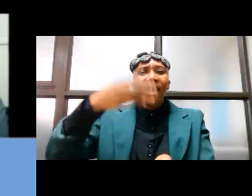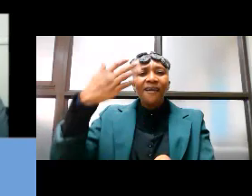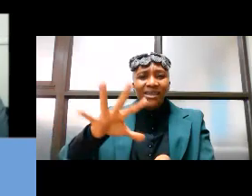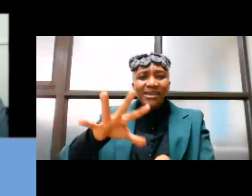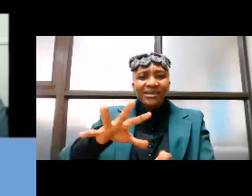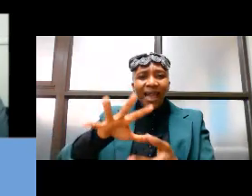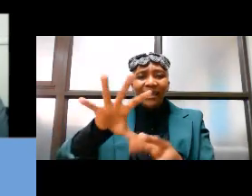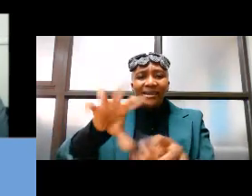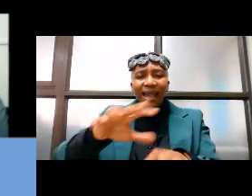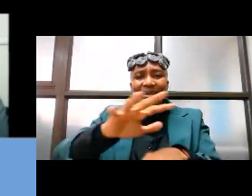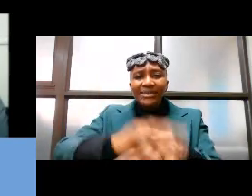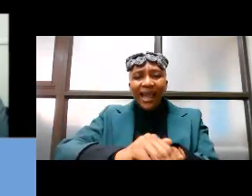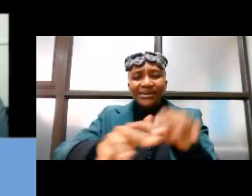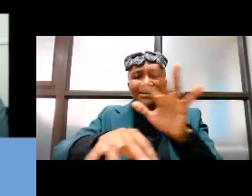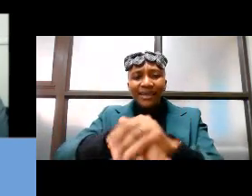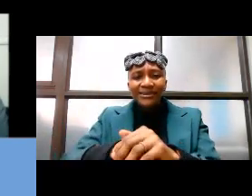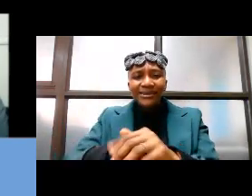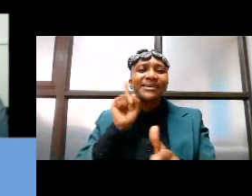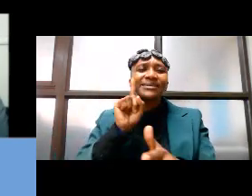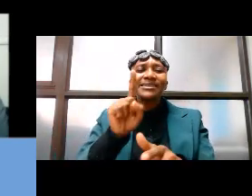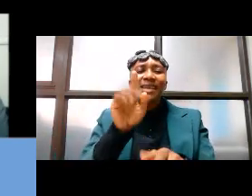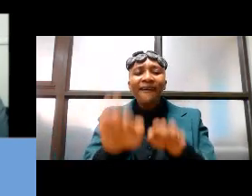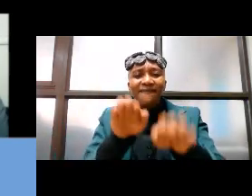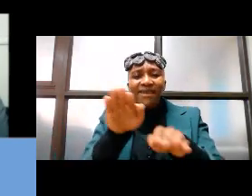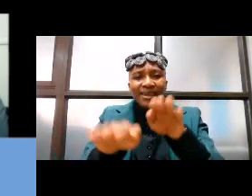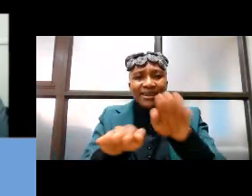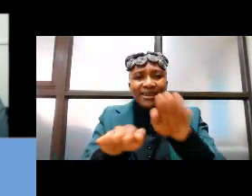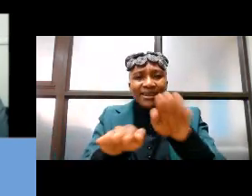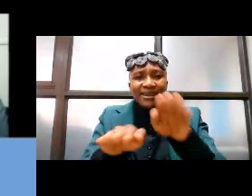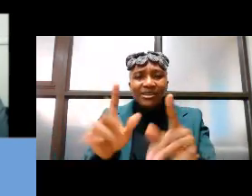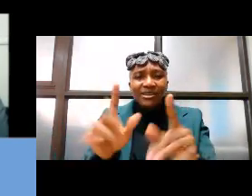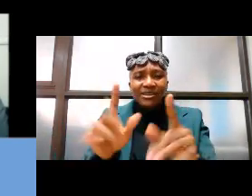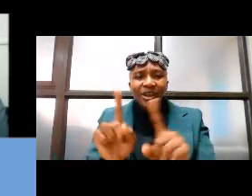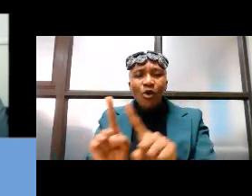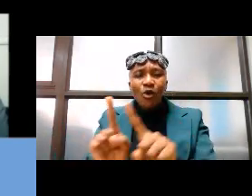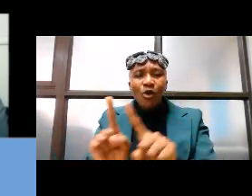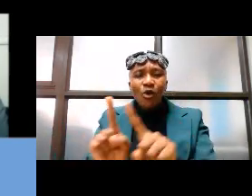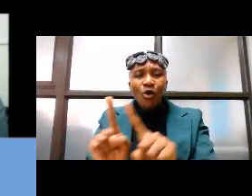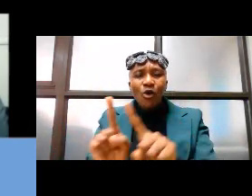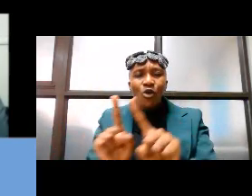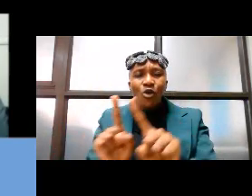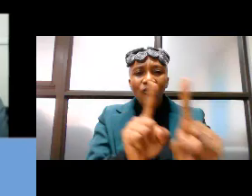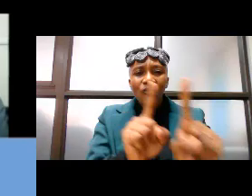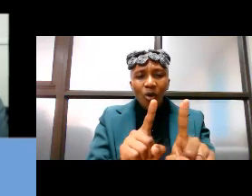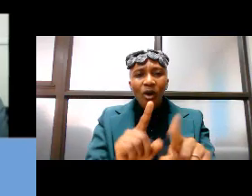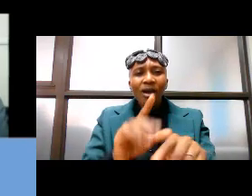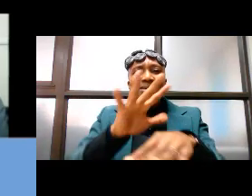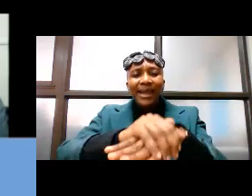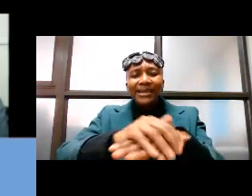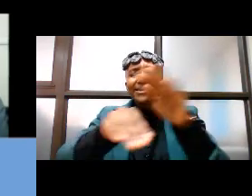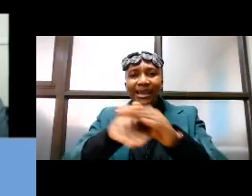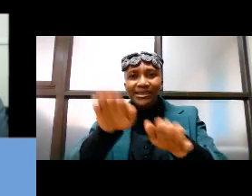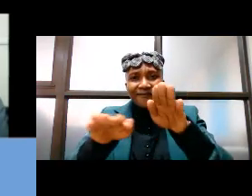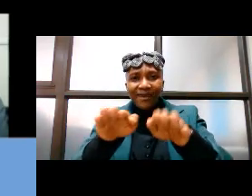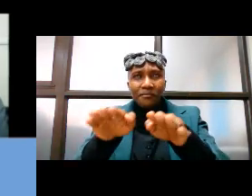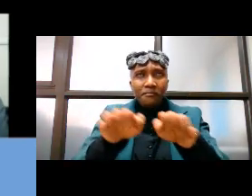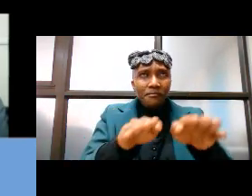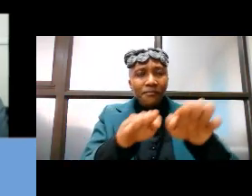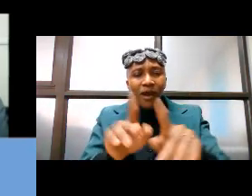teacher's feet and follow, while still touching, the movement of the teacher while